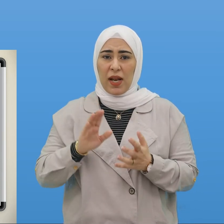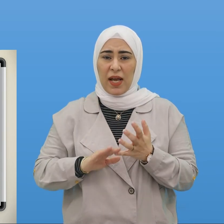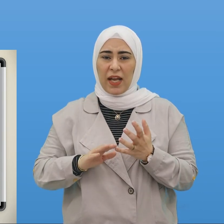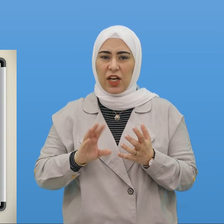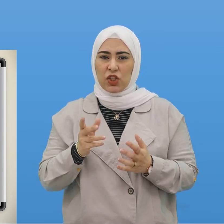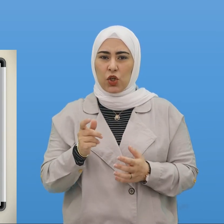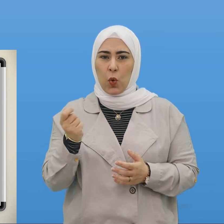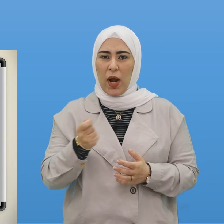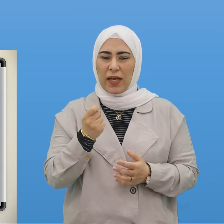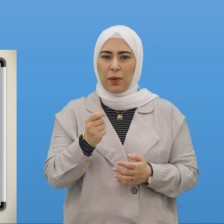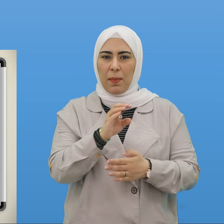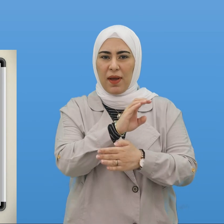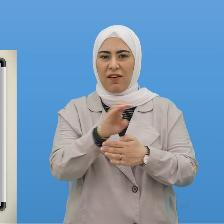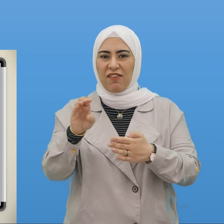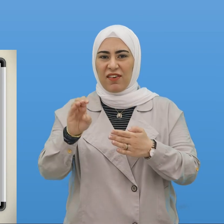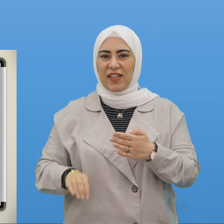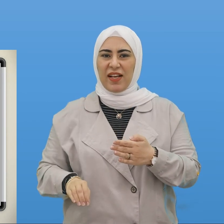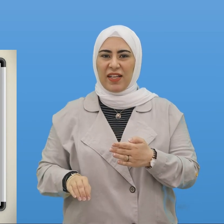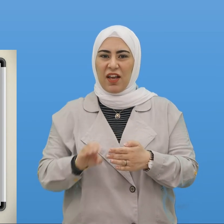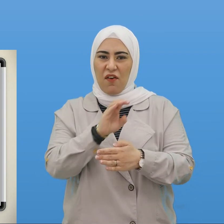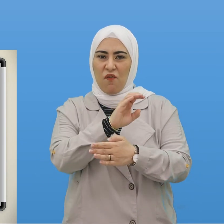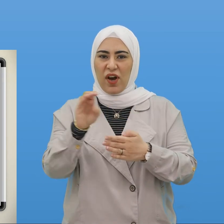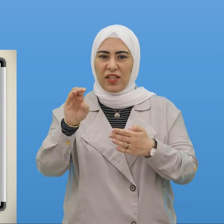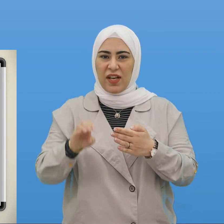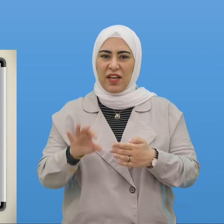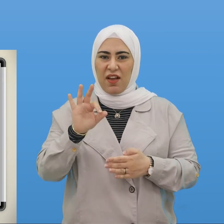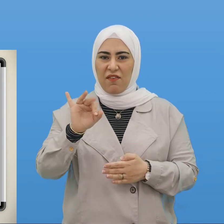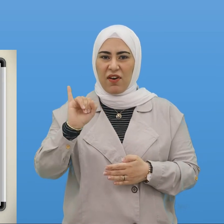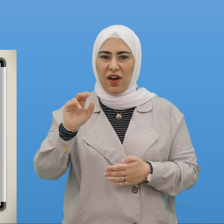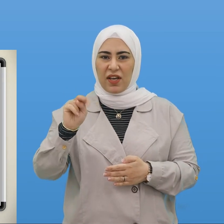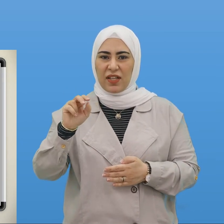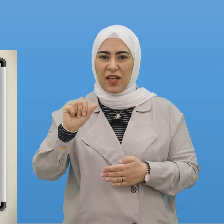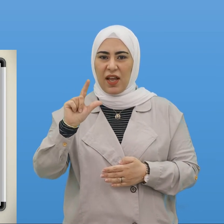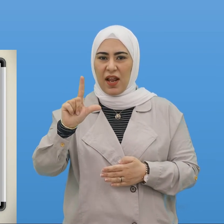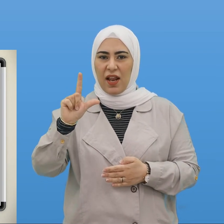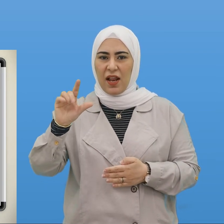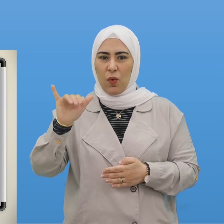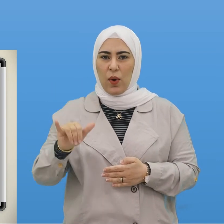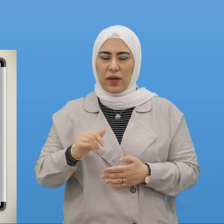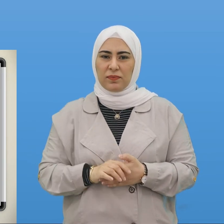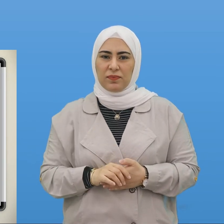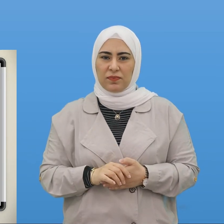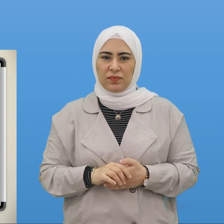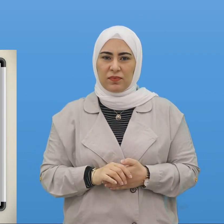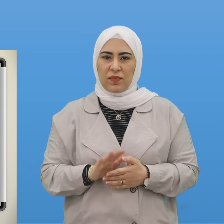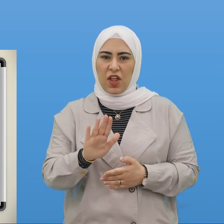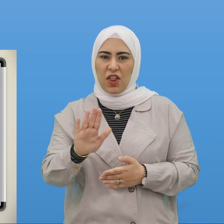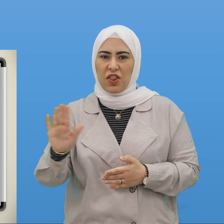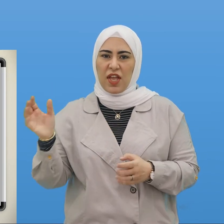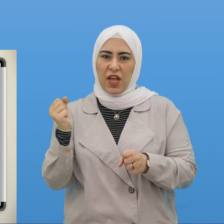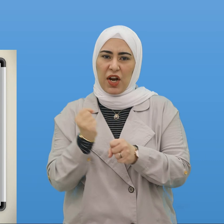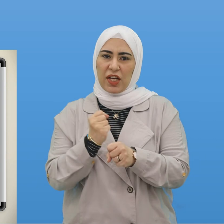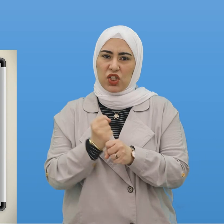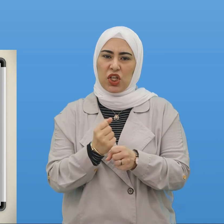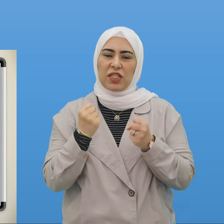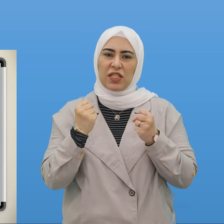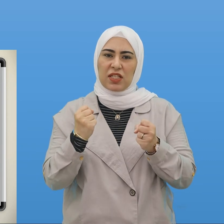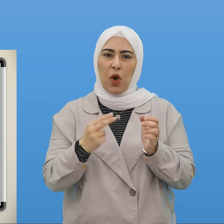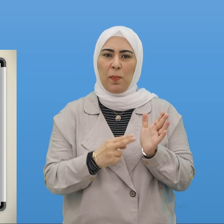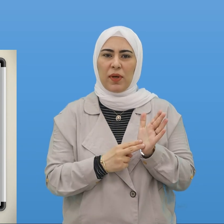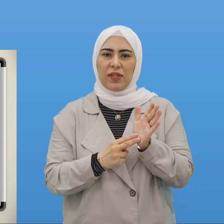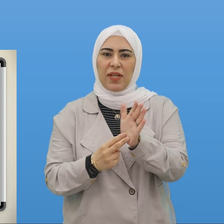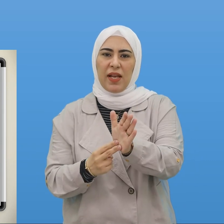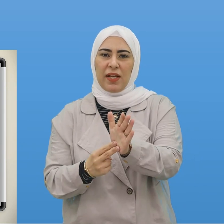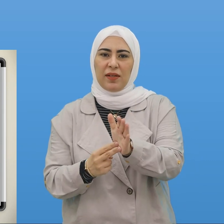end or to end this. Finally, their actions may be impossible to prove.